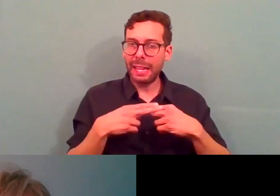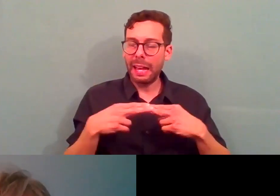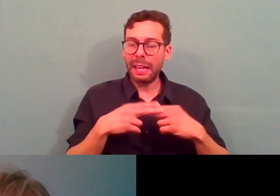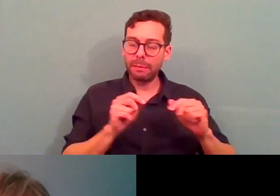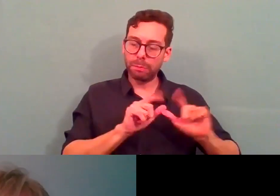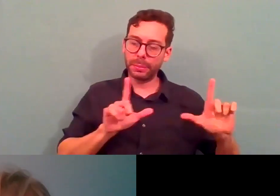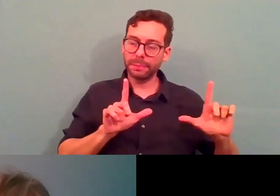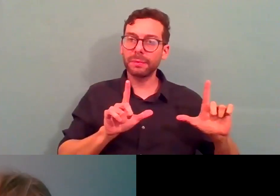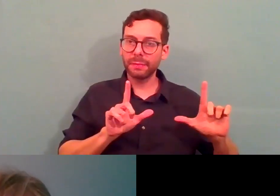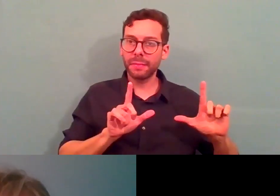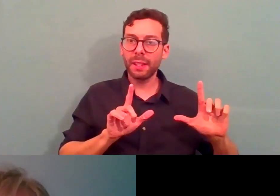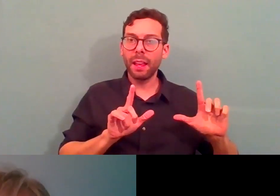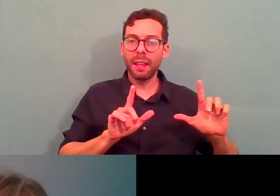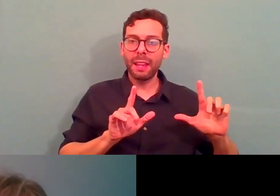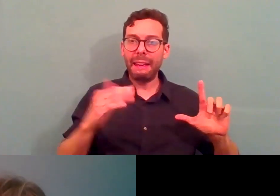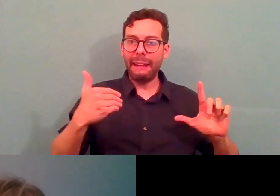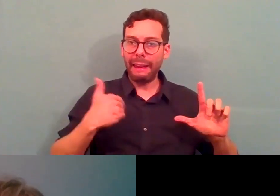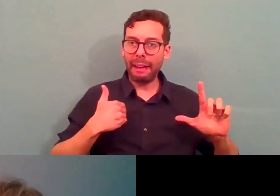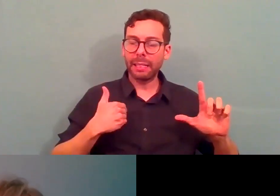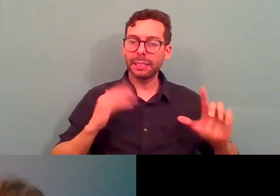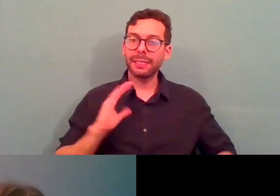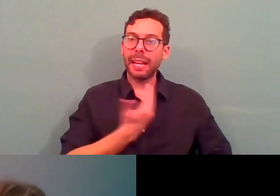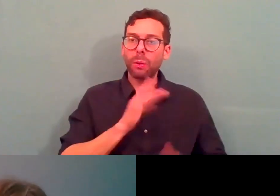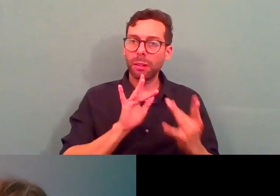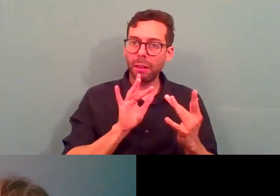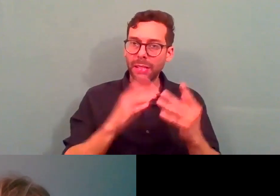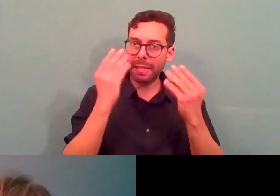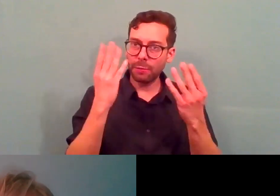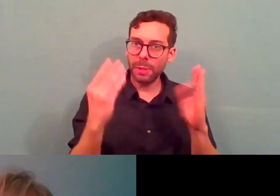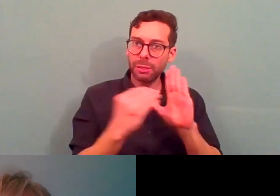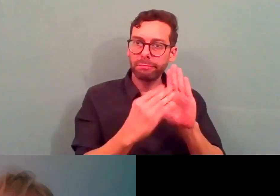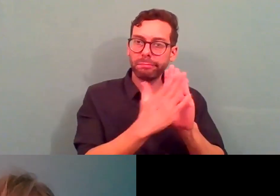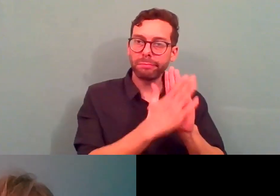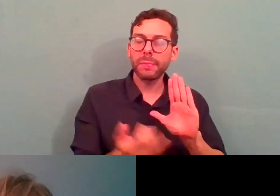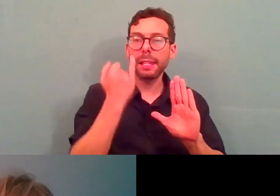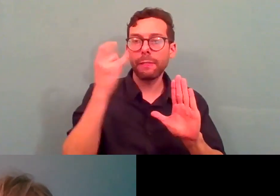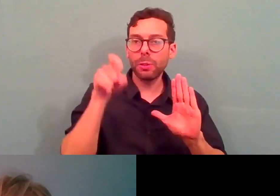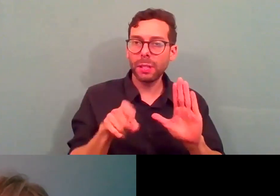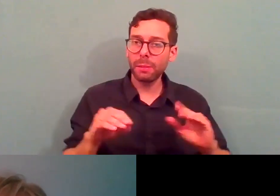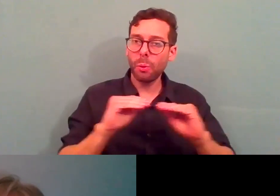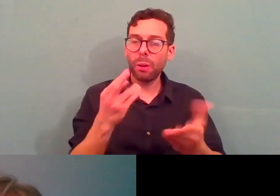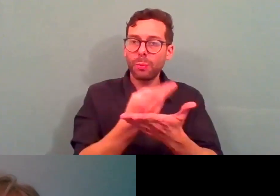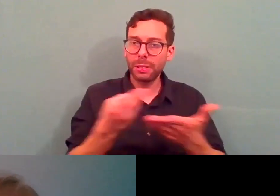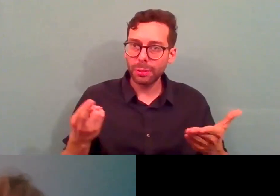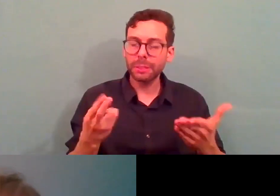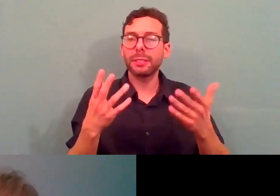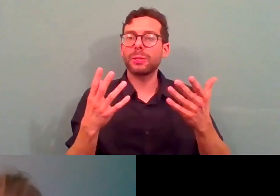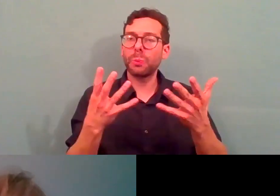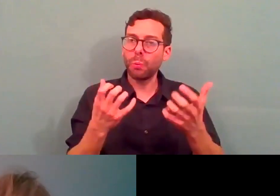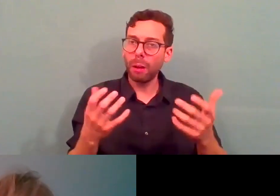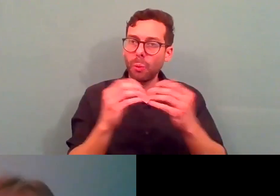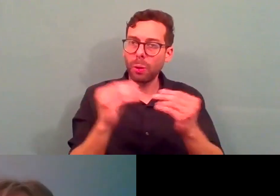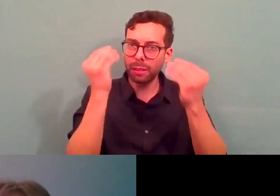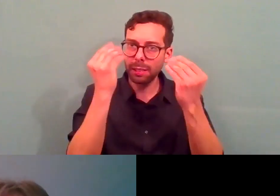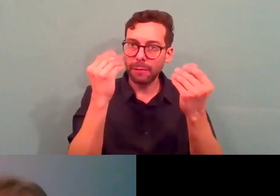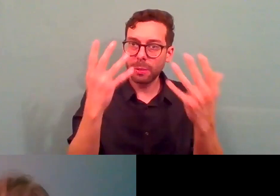has our contact information on it, if you need more resources or want information, because we might have